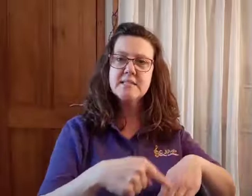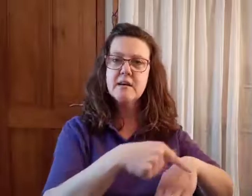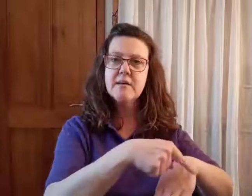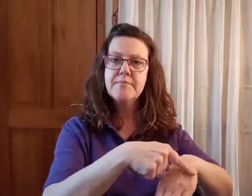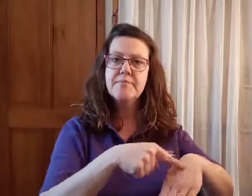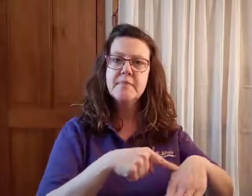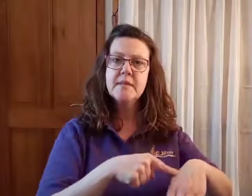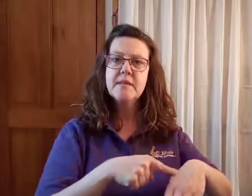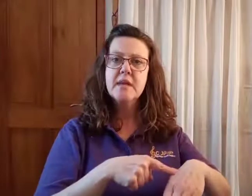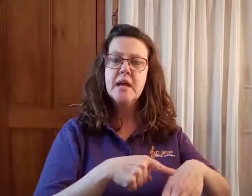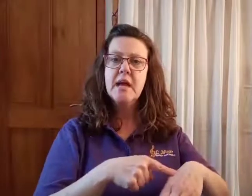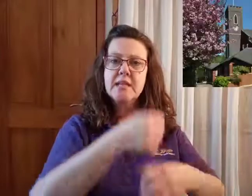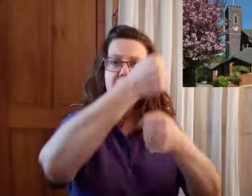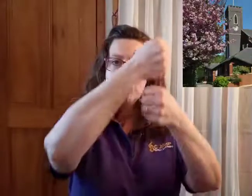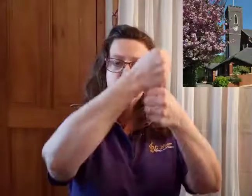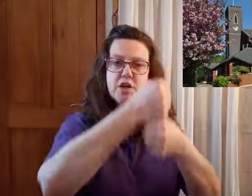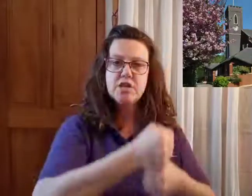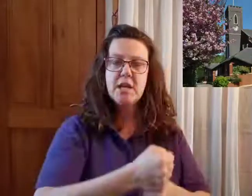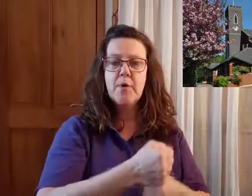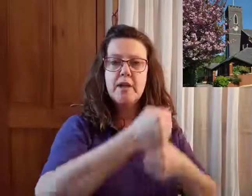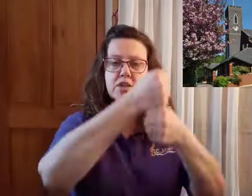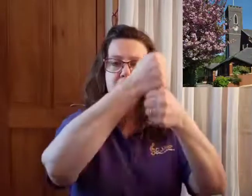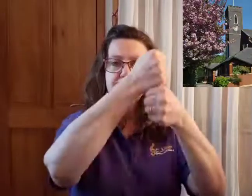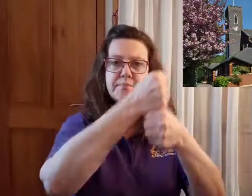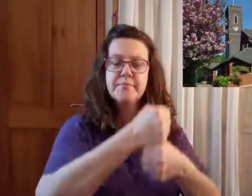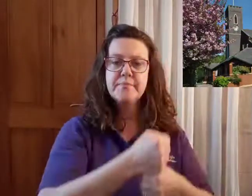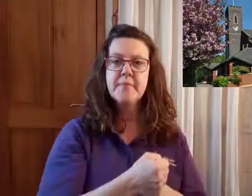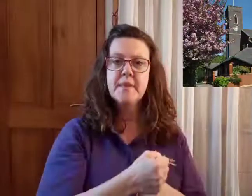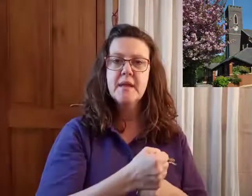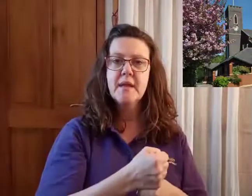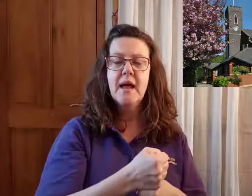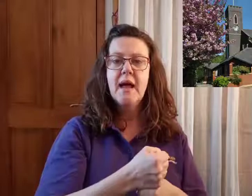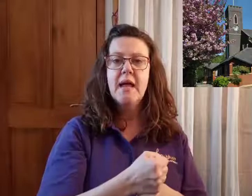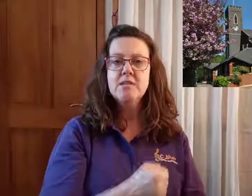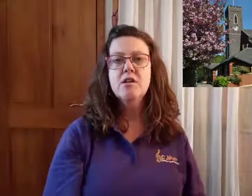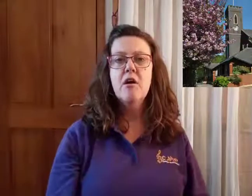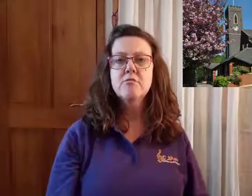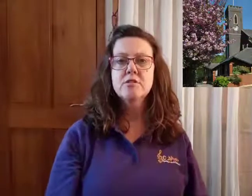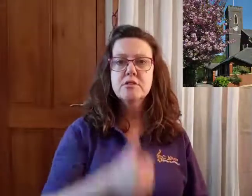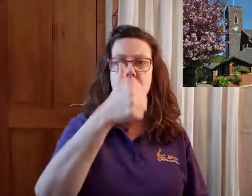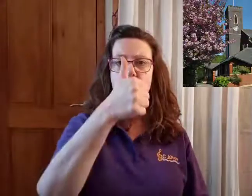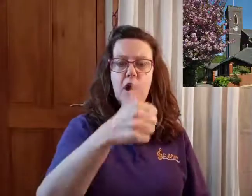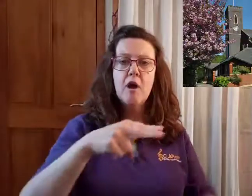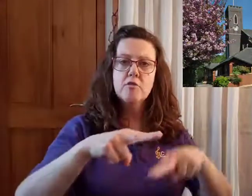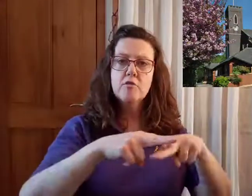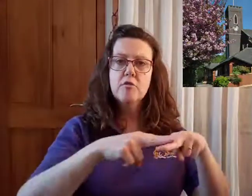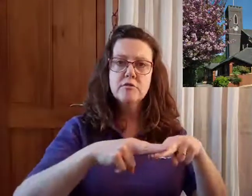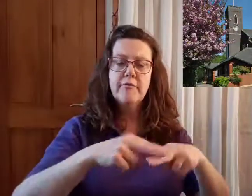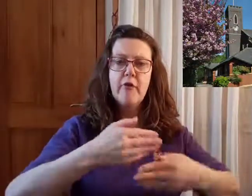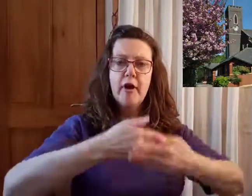Easter is a church celebration. It starts on Good